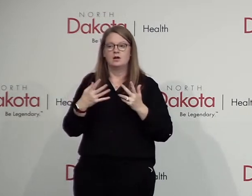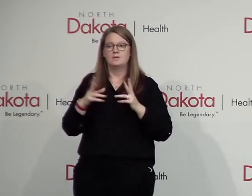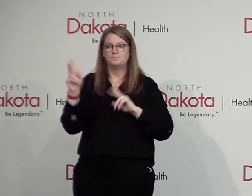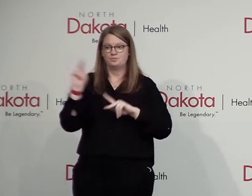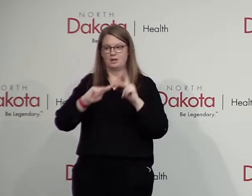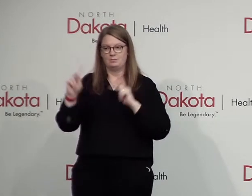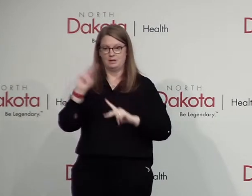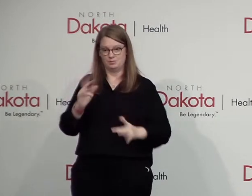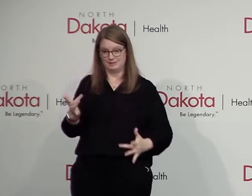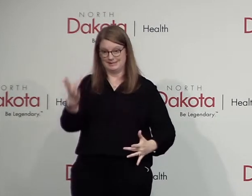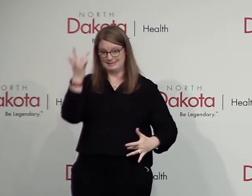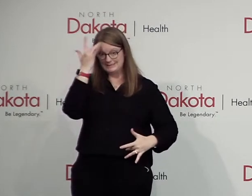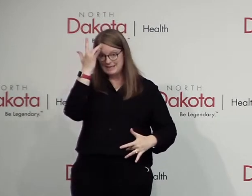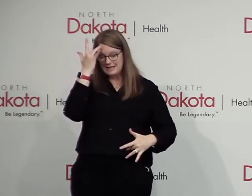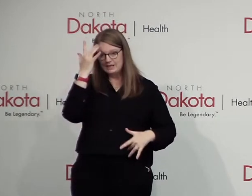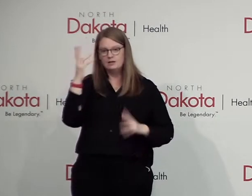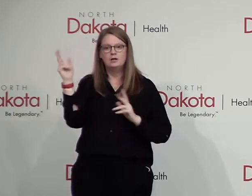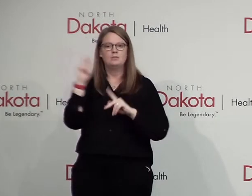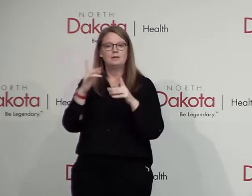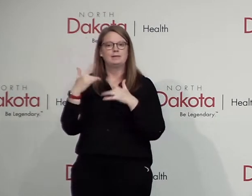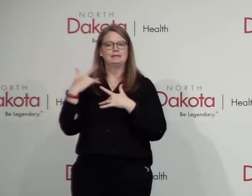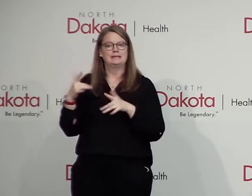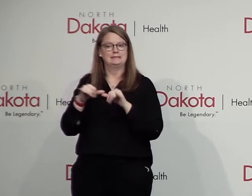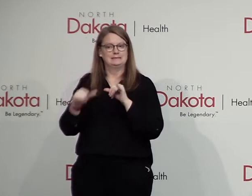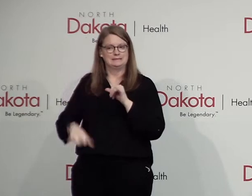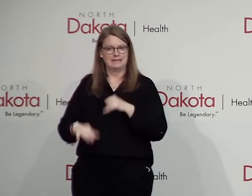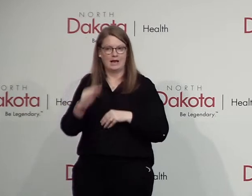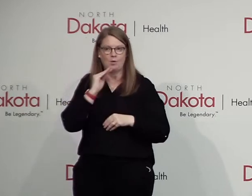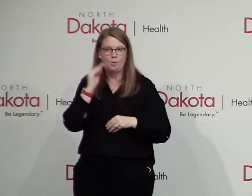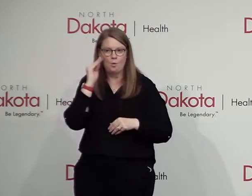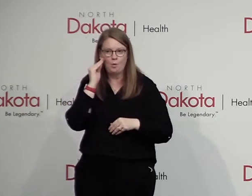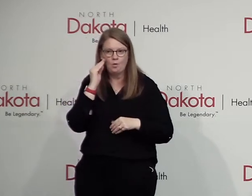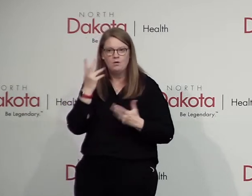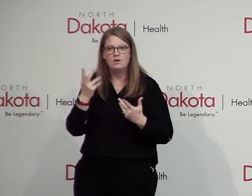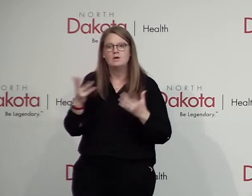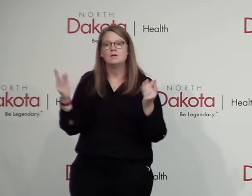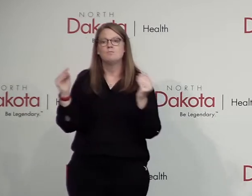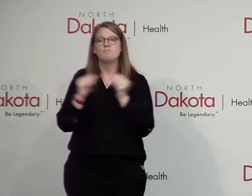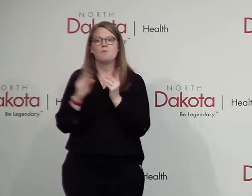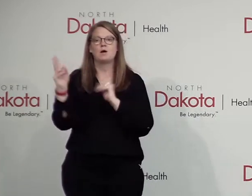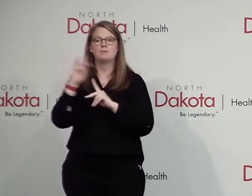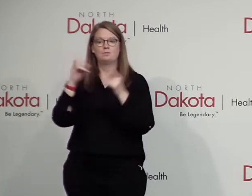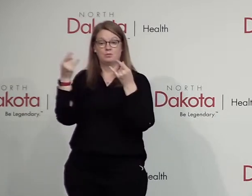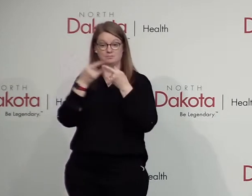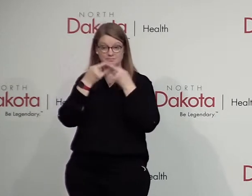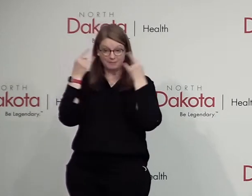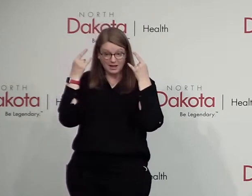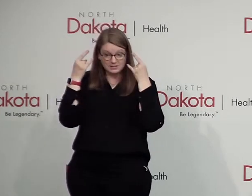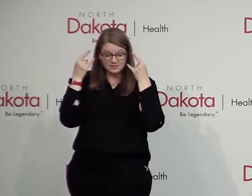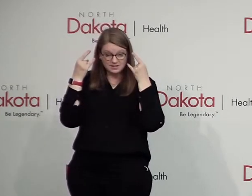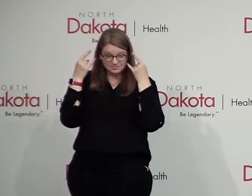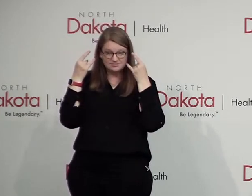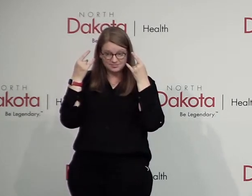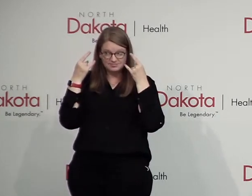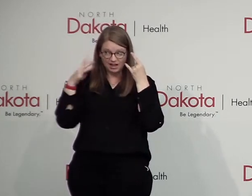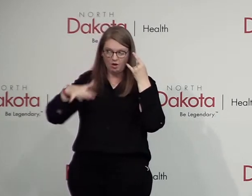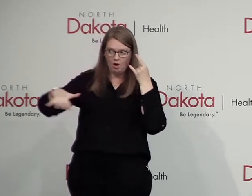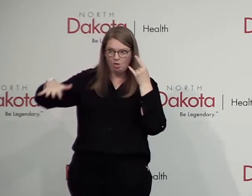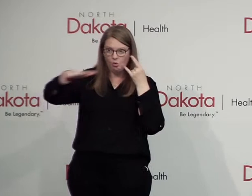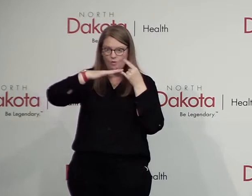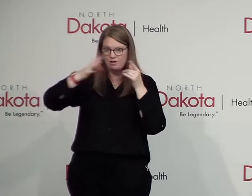were sick, they were more likely to stay home. We had more universal masking last year. And then, of